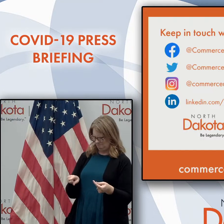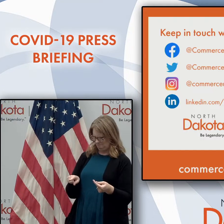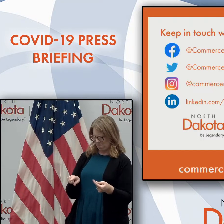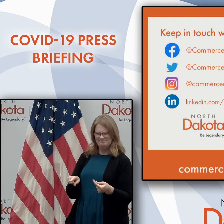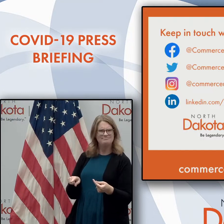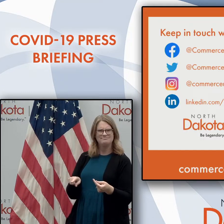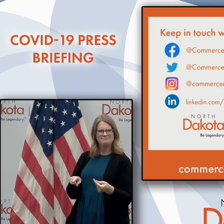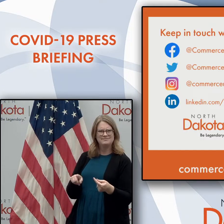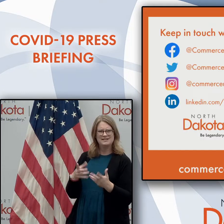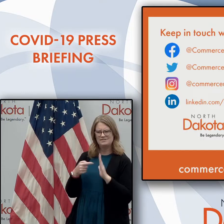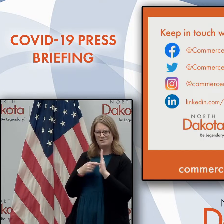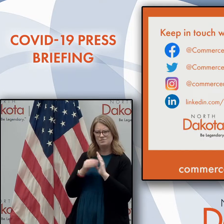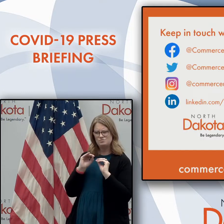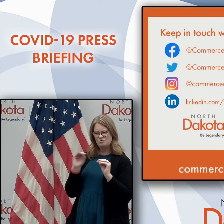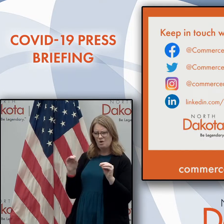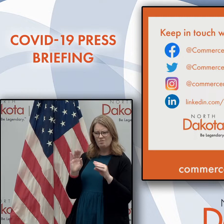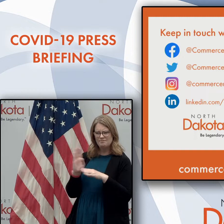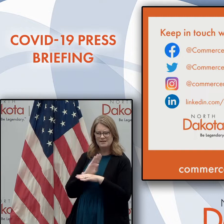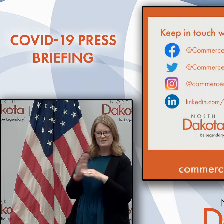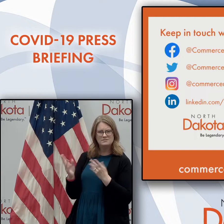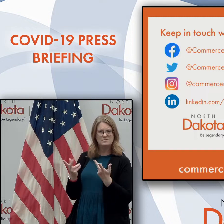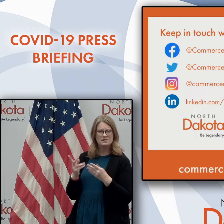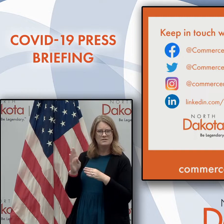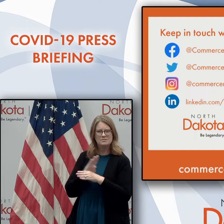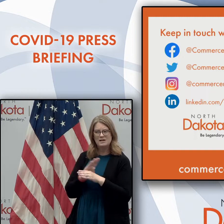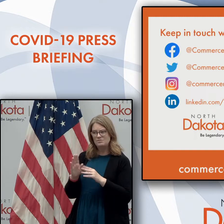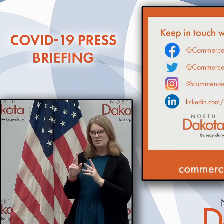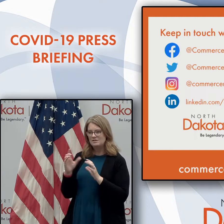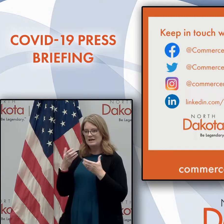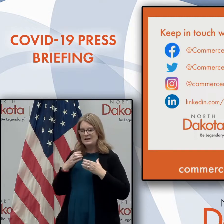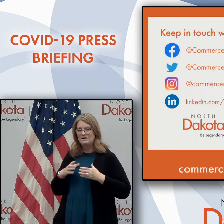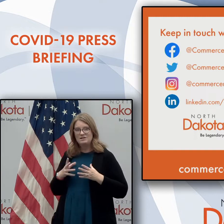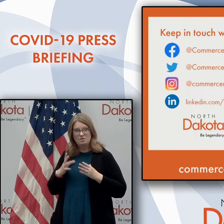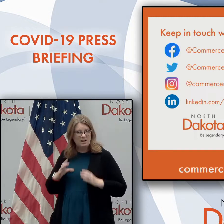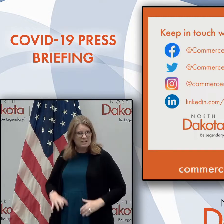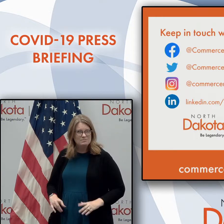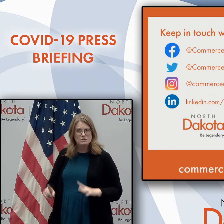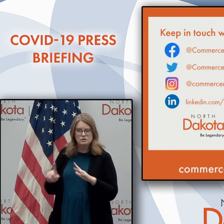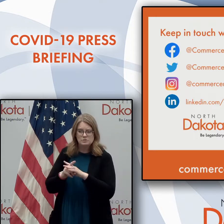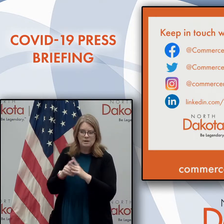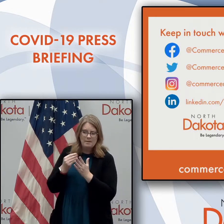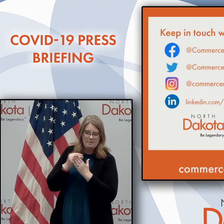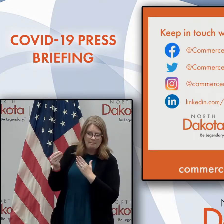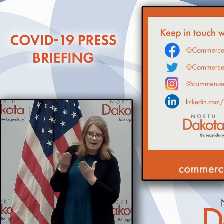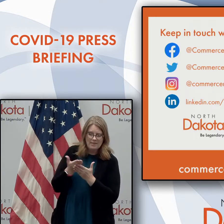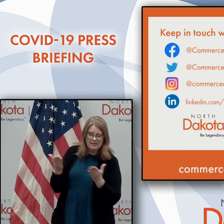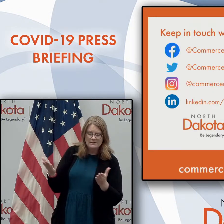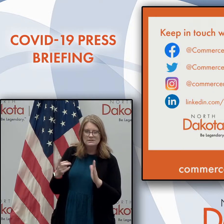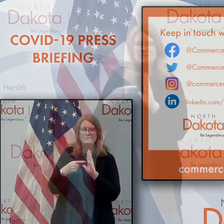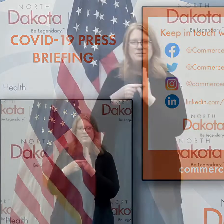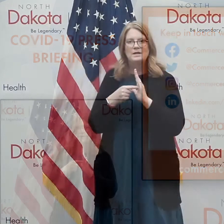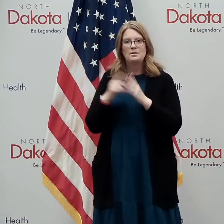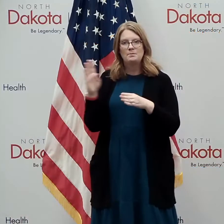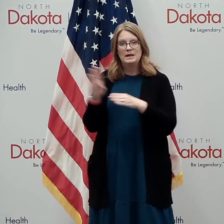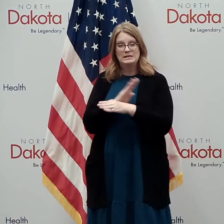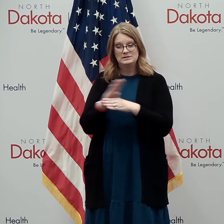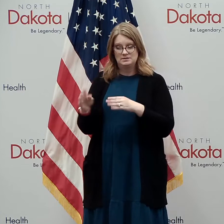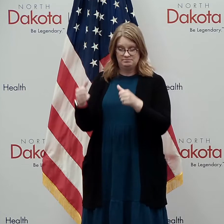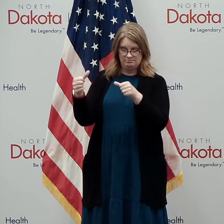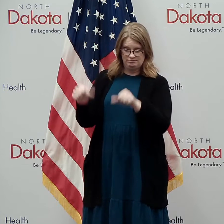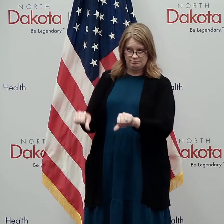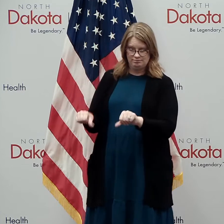a marketplace. In other words, a business setting where customers purchase goods or services for money. Examples of businesses that